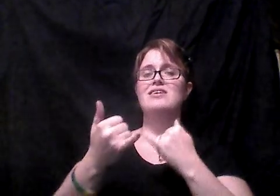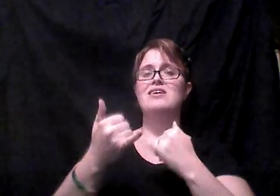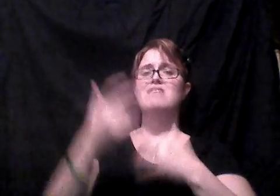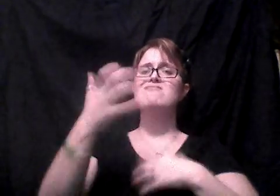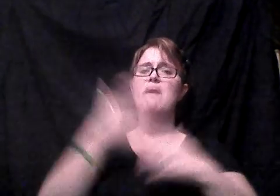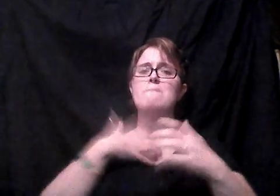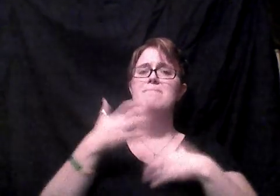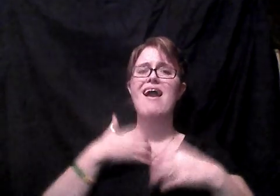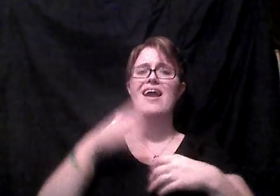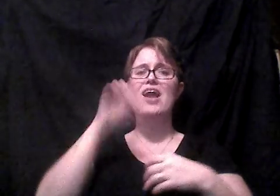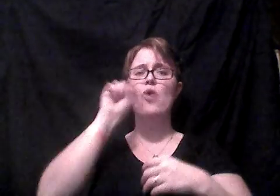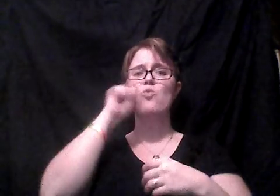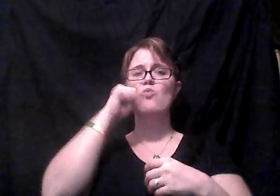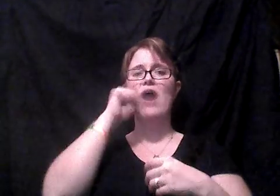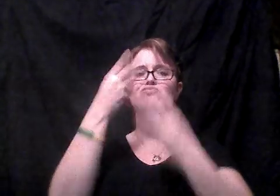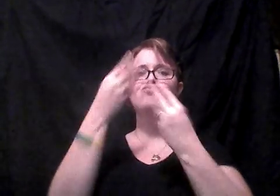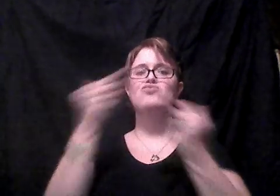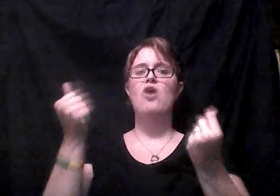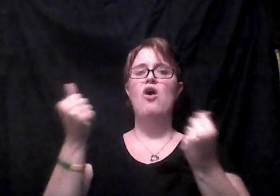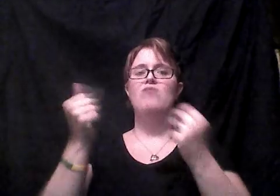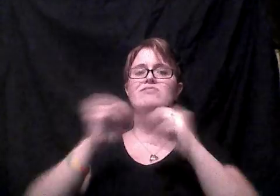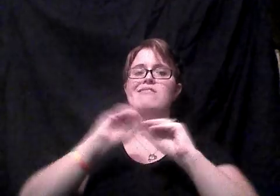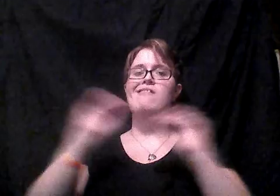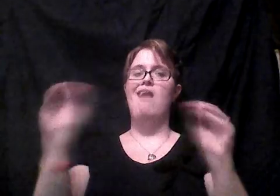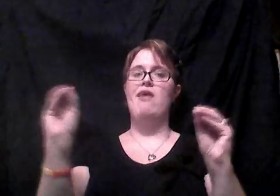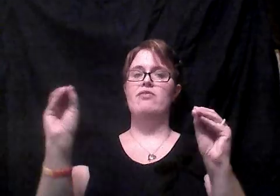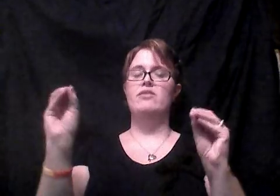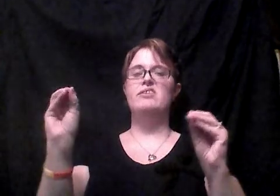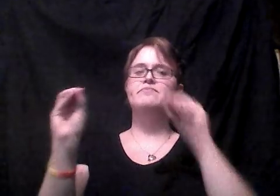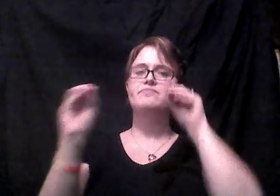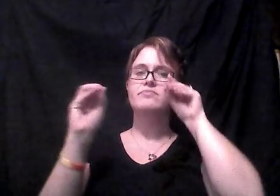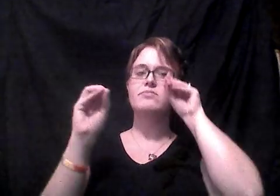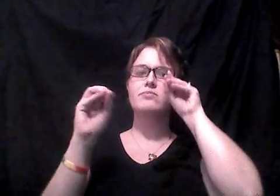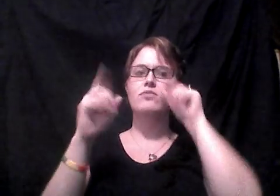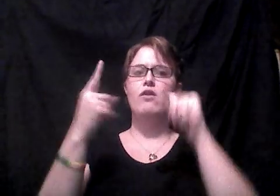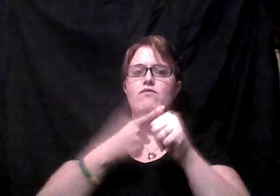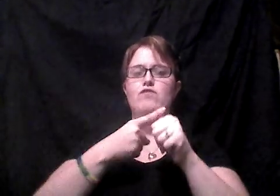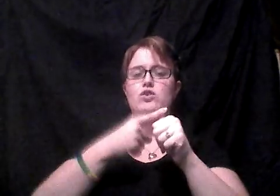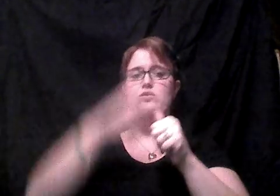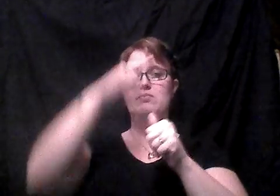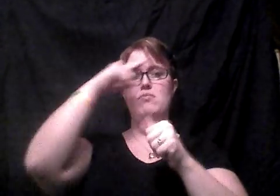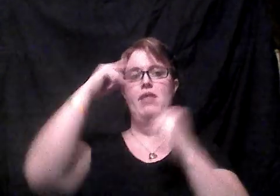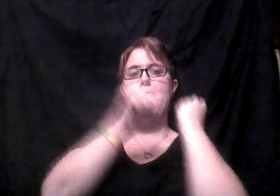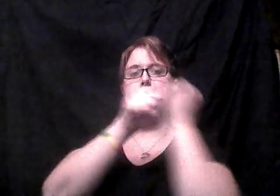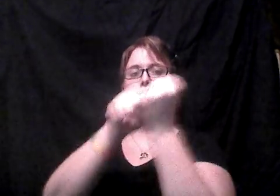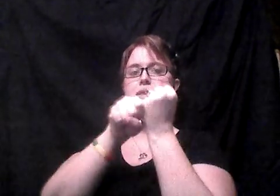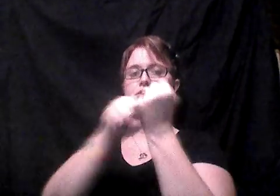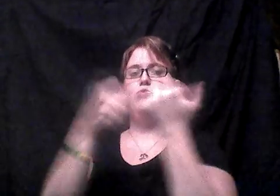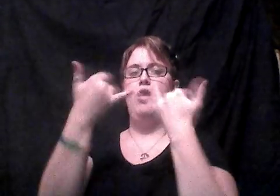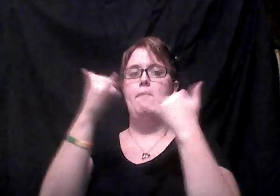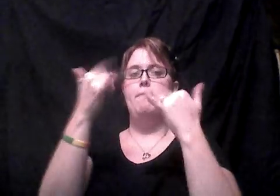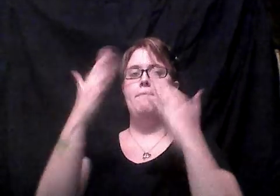major leaguer, had it in his contract not to complain if people spit on him. All right? Now, I don't care if you're